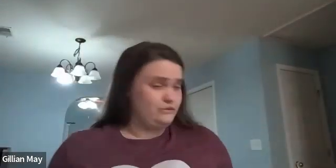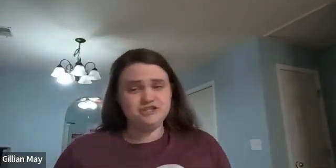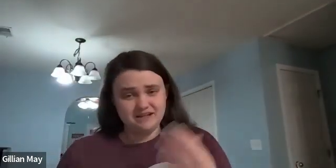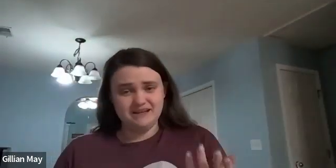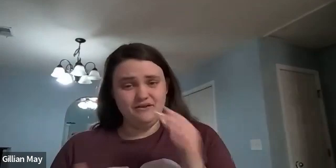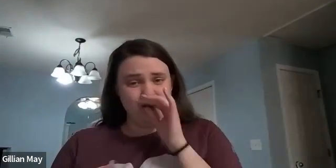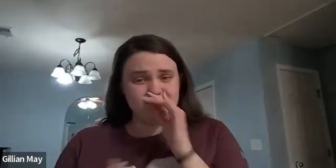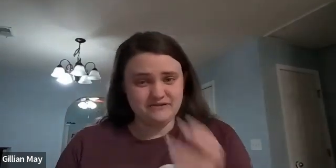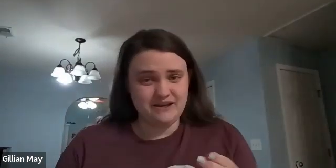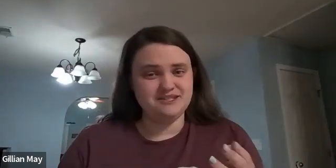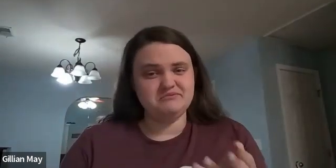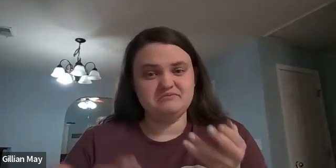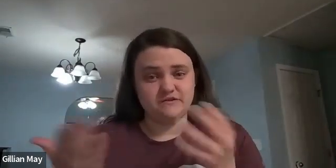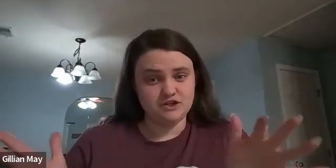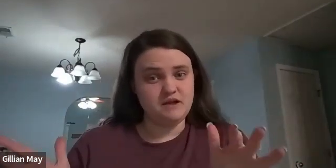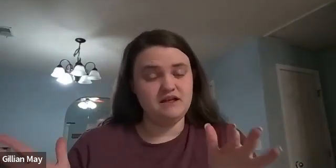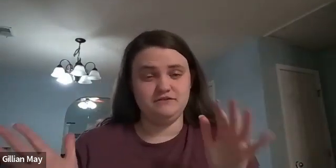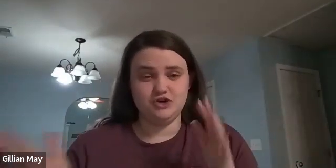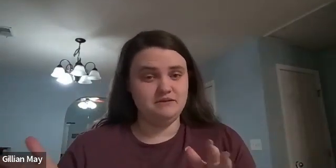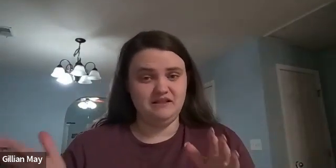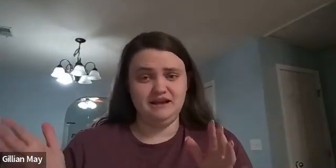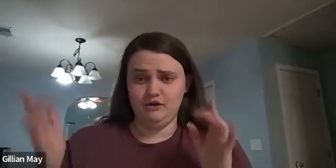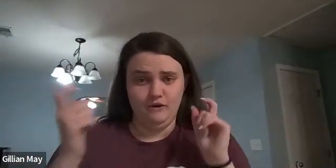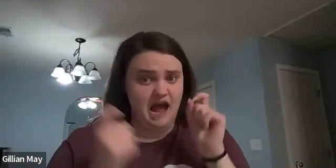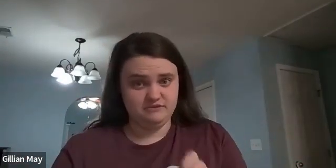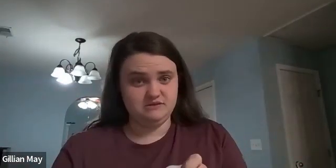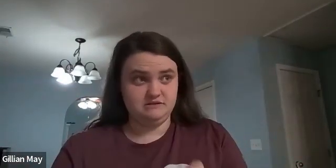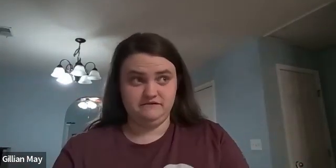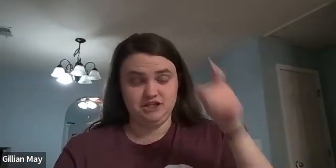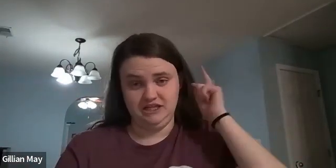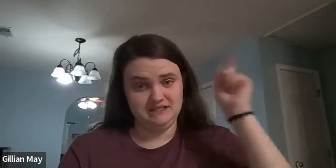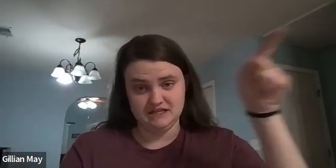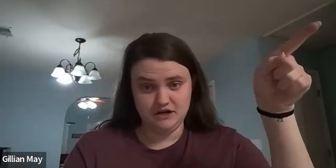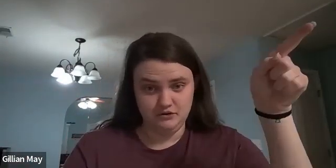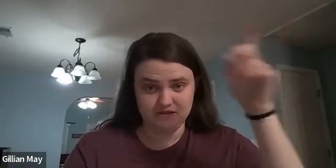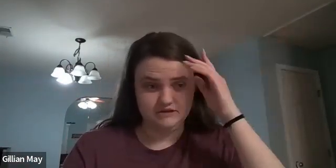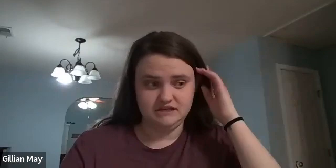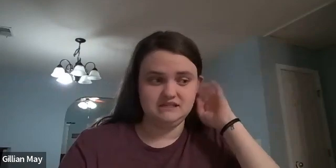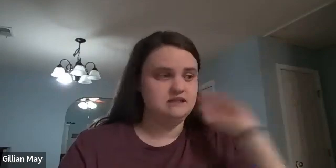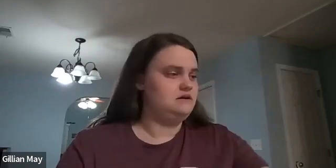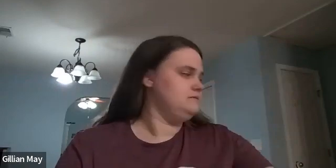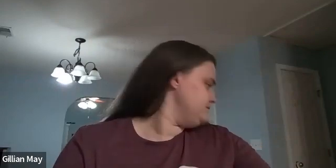Which again, all else fails, finger spelling. If you're trying to be like, oh no, I have to be specific, she does not know who this person is.